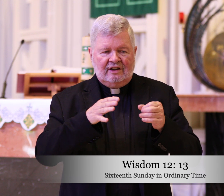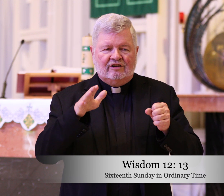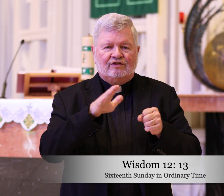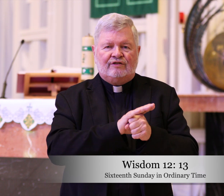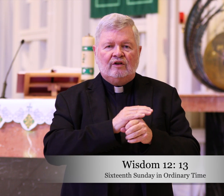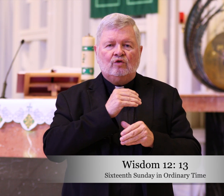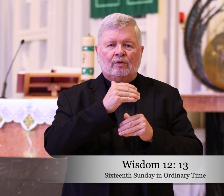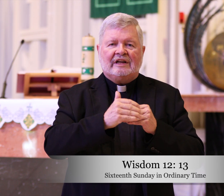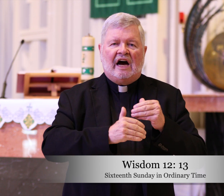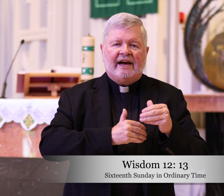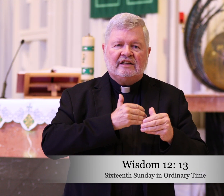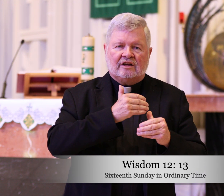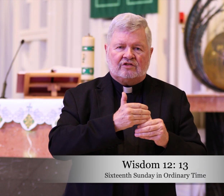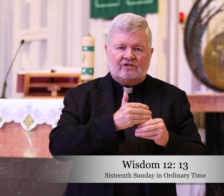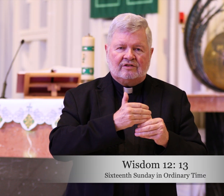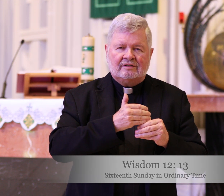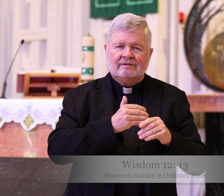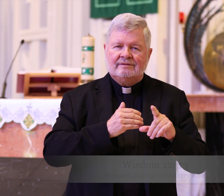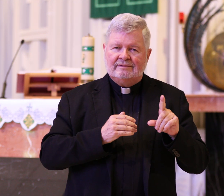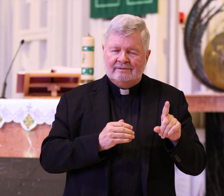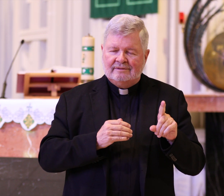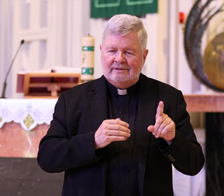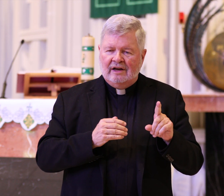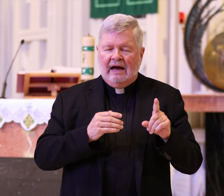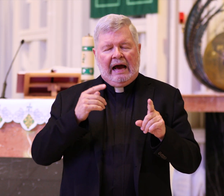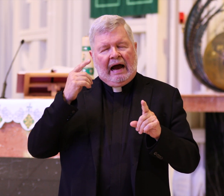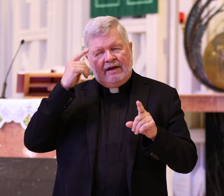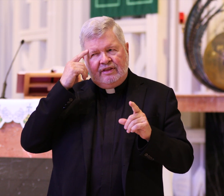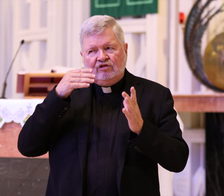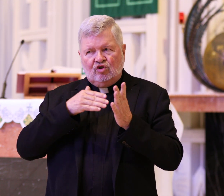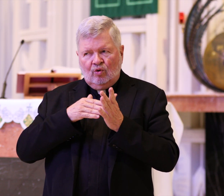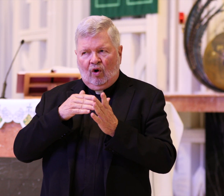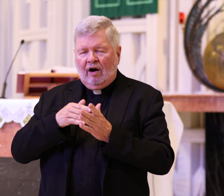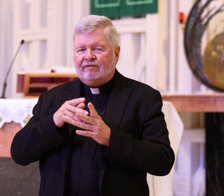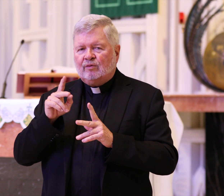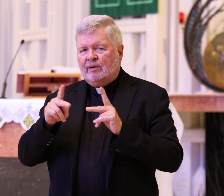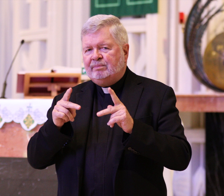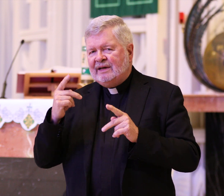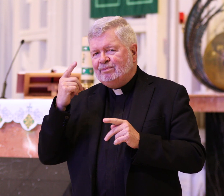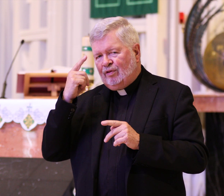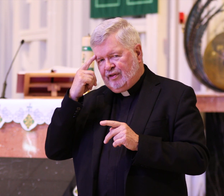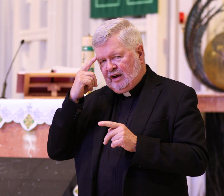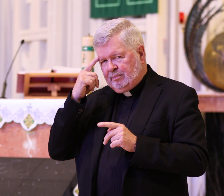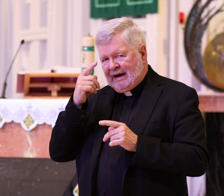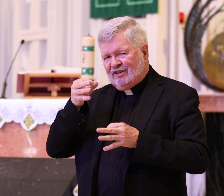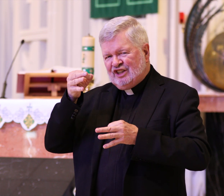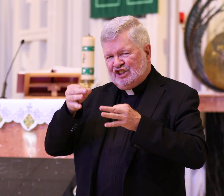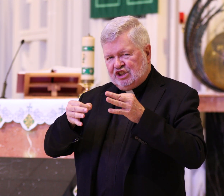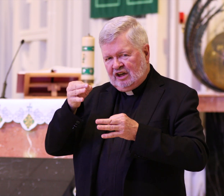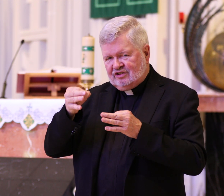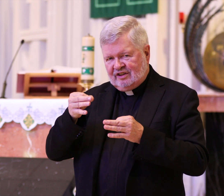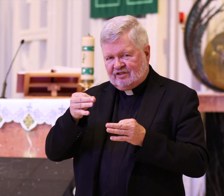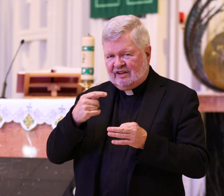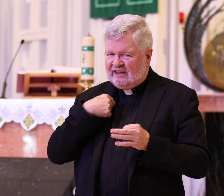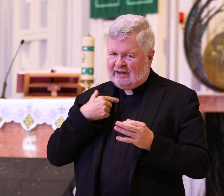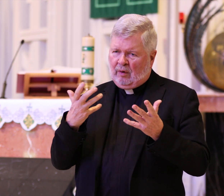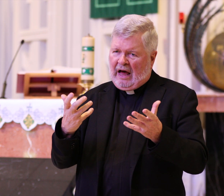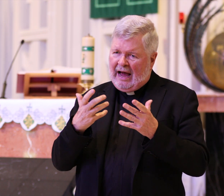is filled with kindness. I think too often when people think about justice and they say, well, I